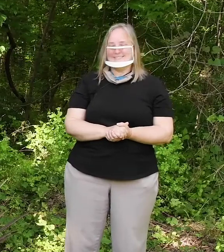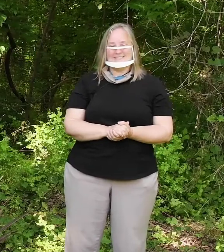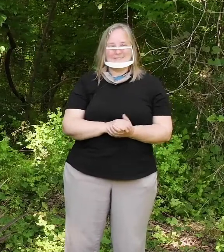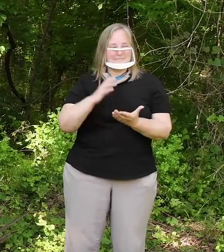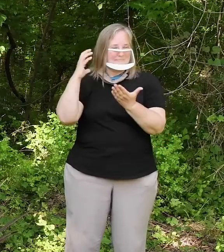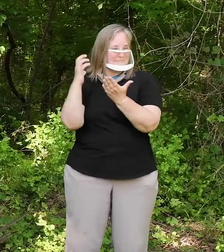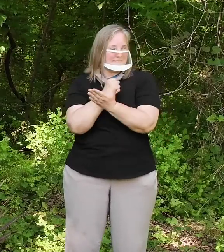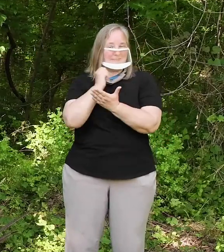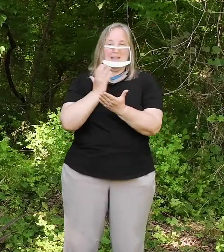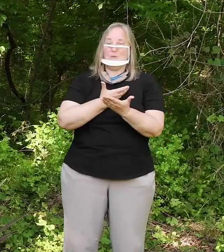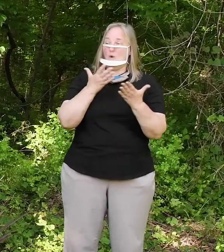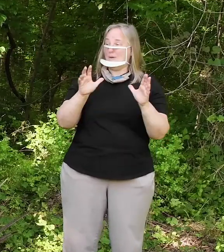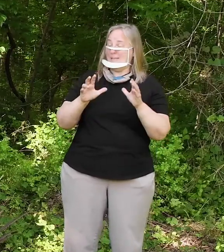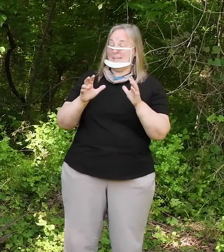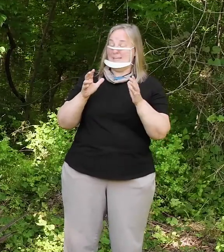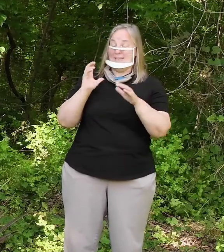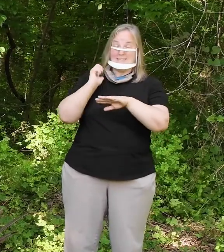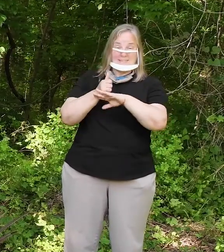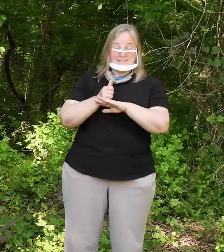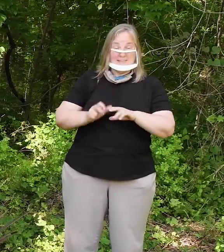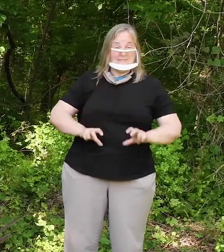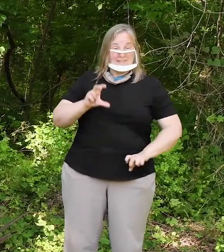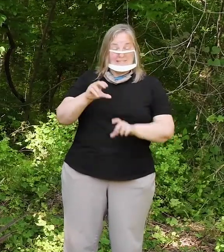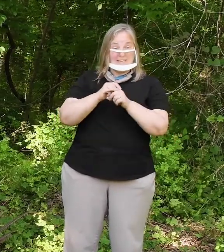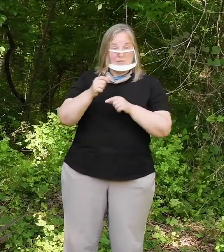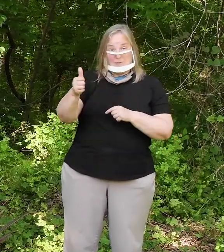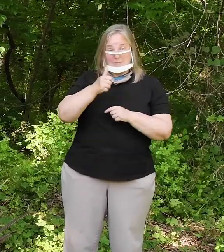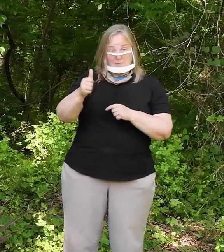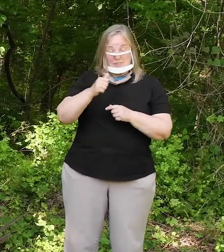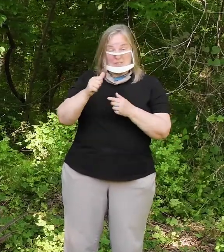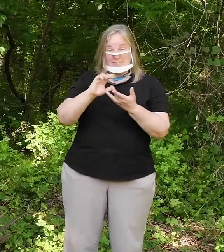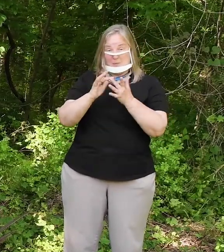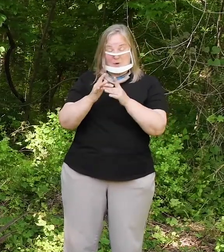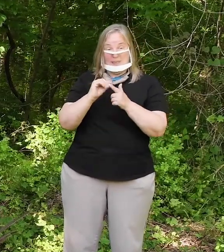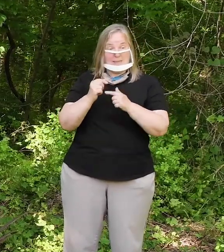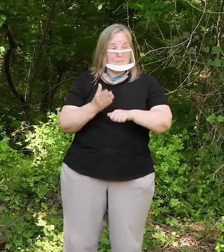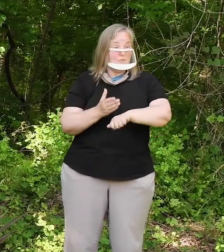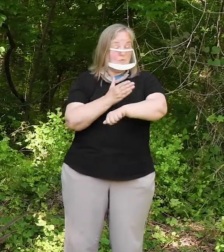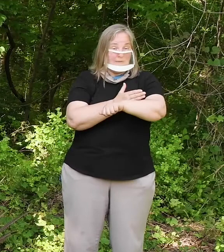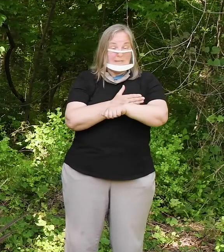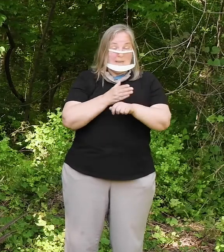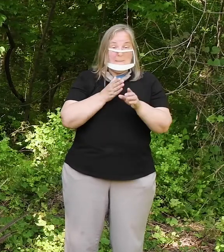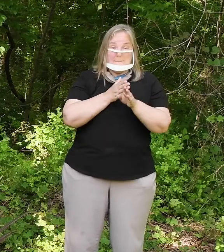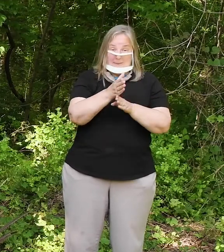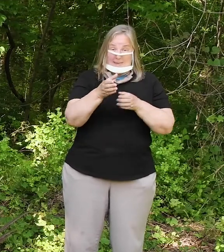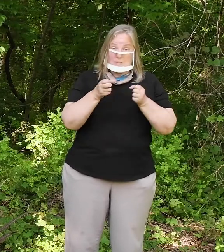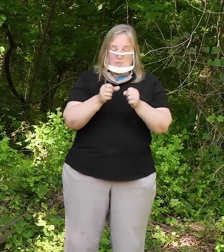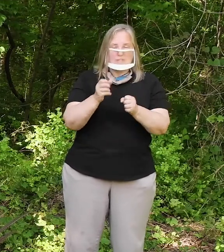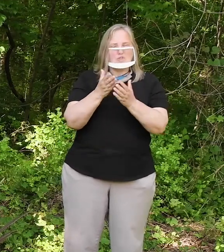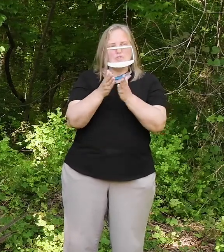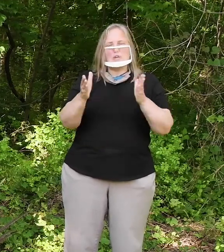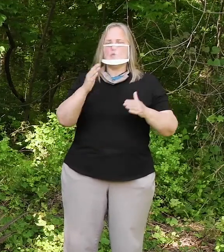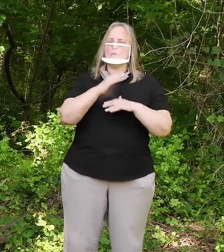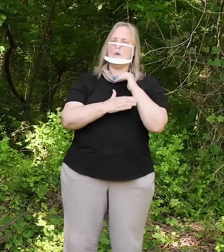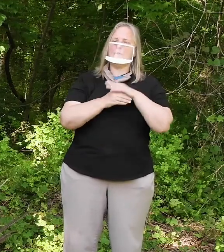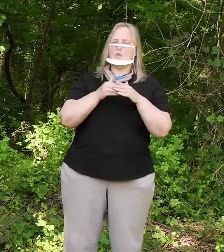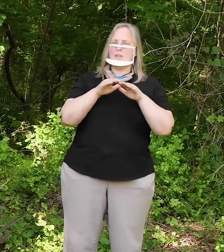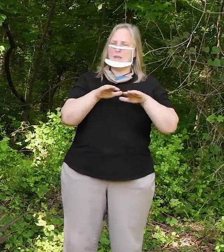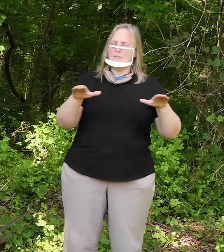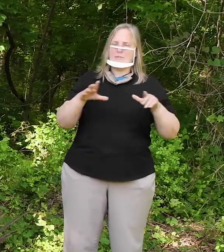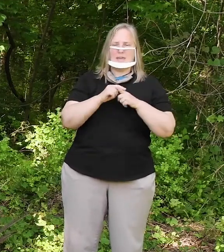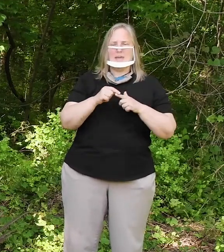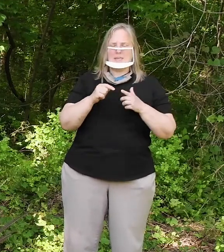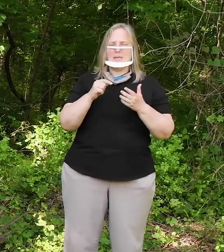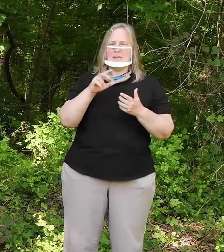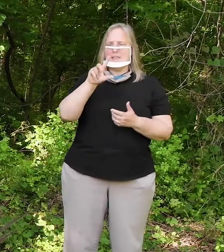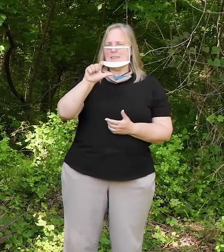Leveraging our existing investments in the transportation network and improving Main Street's general comfort levels and Levering